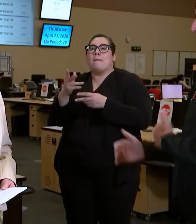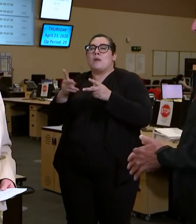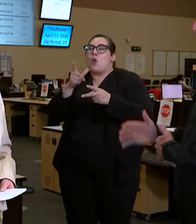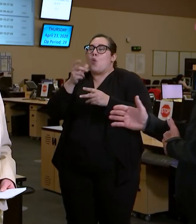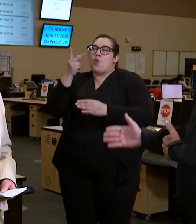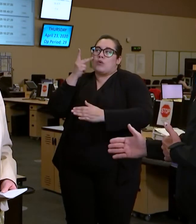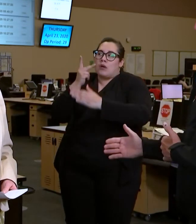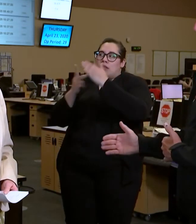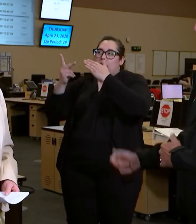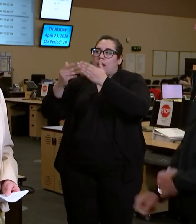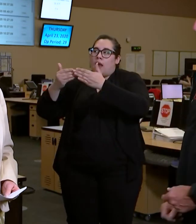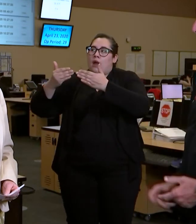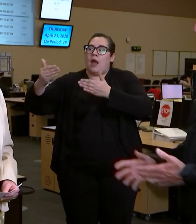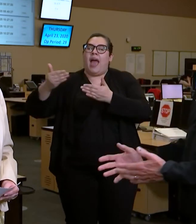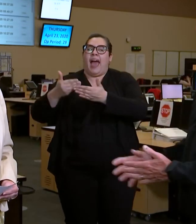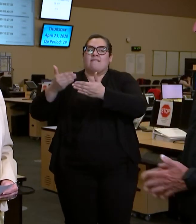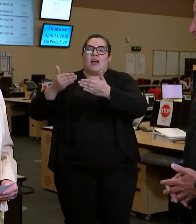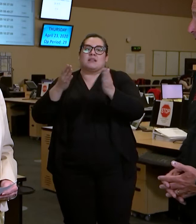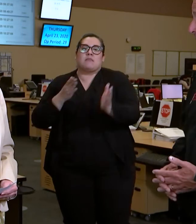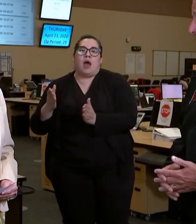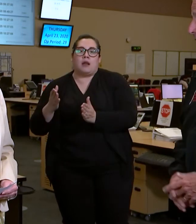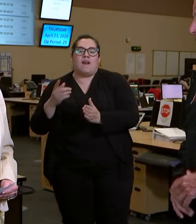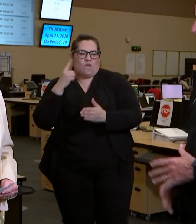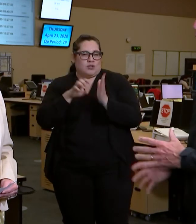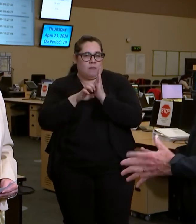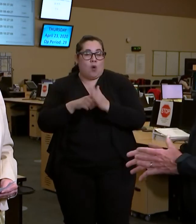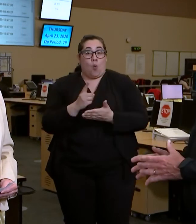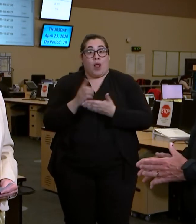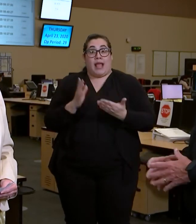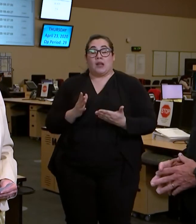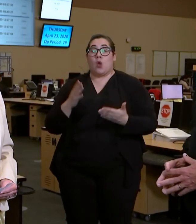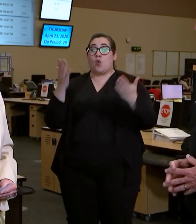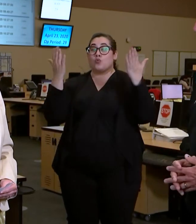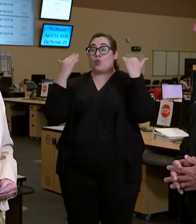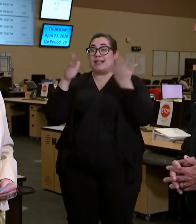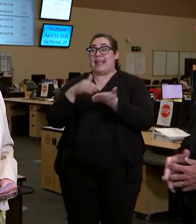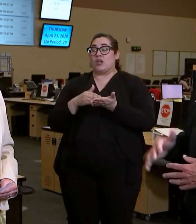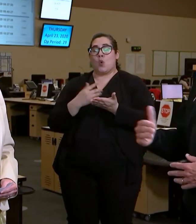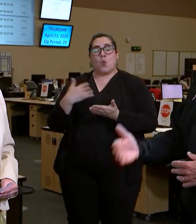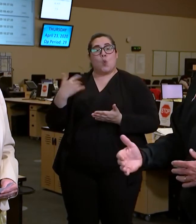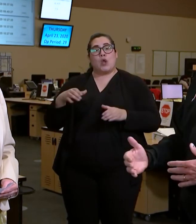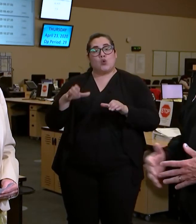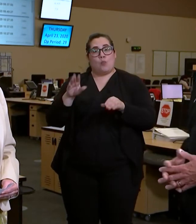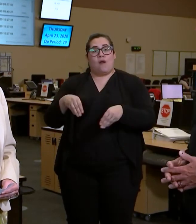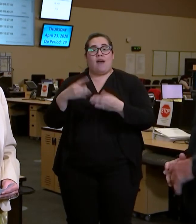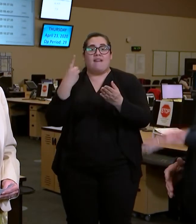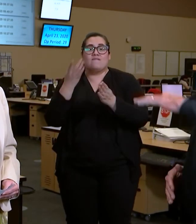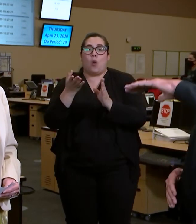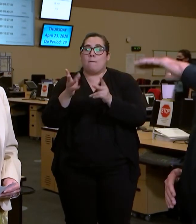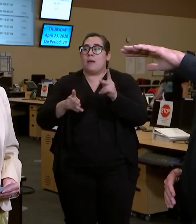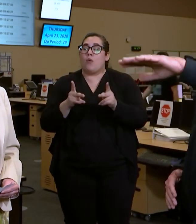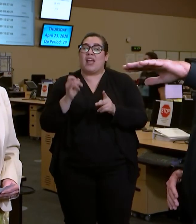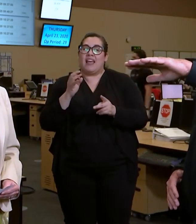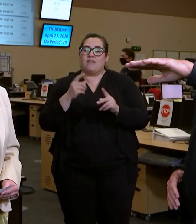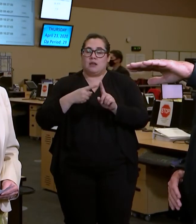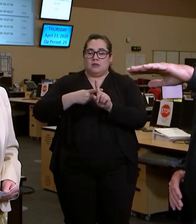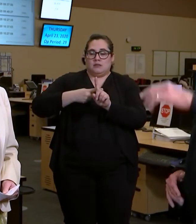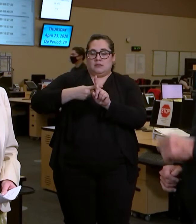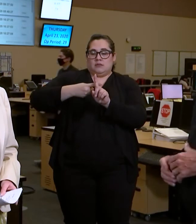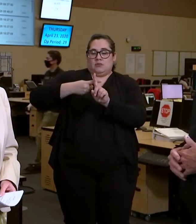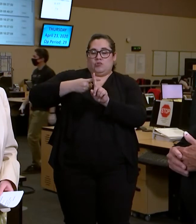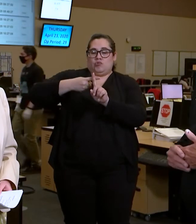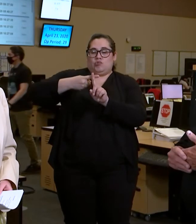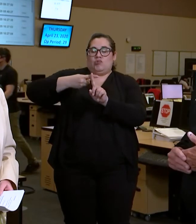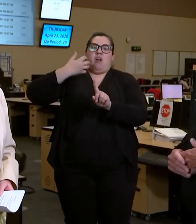thinkers, our advanced planners. Like, for example, for the weekend, cooling centers is a big thing we do for the public if it gets to certain heat